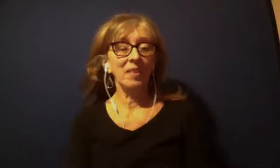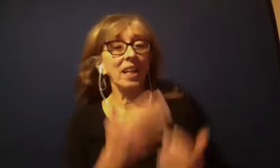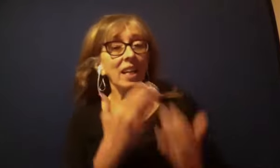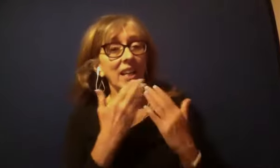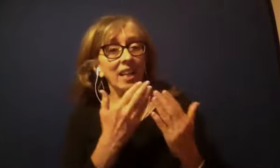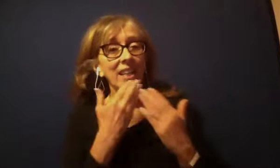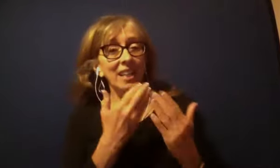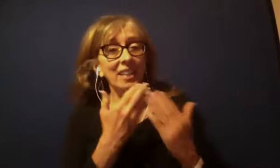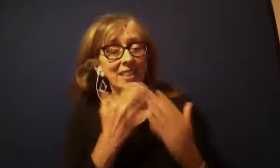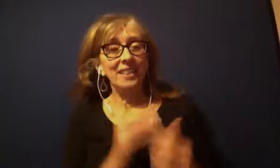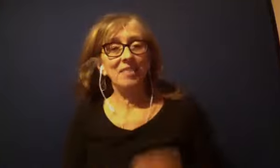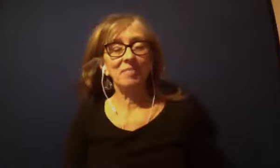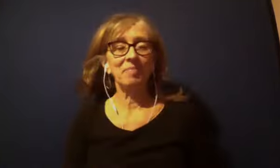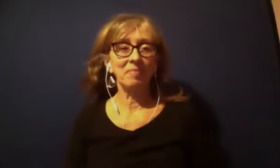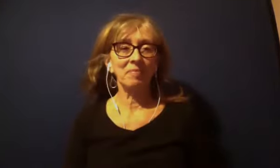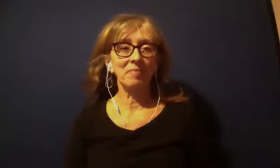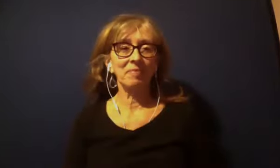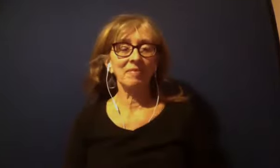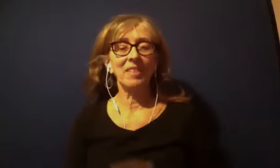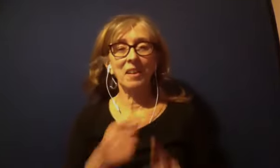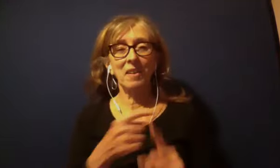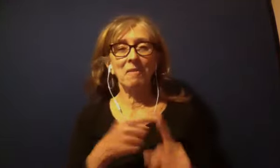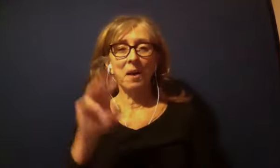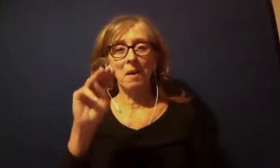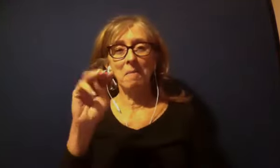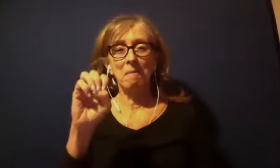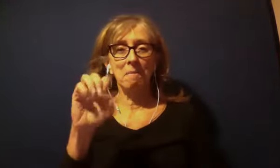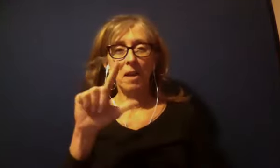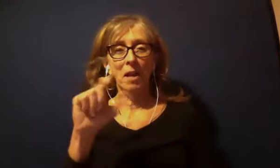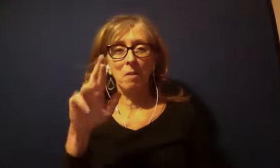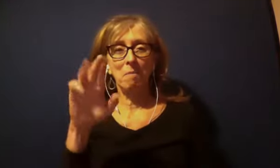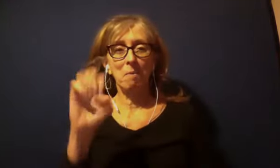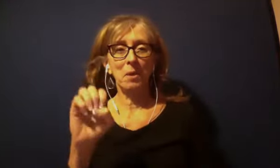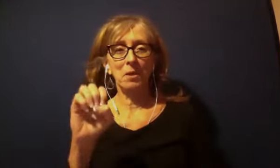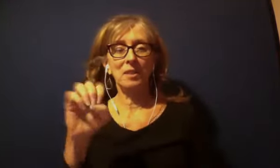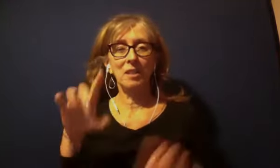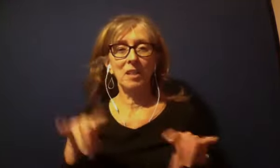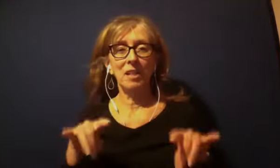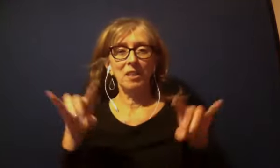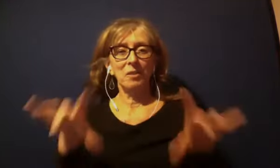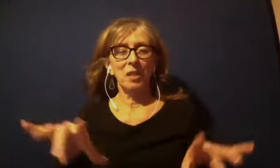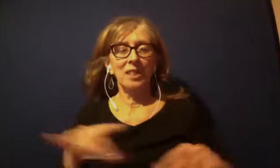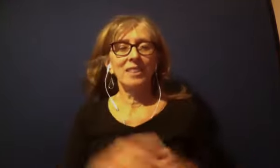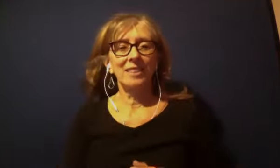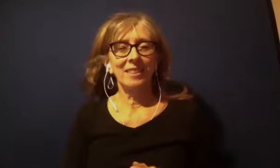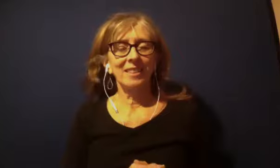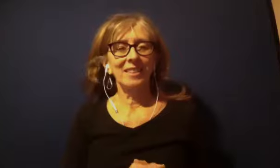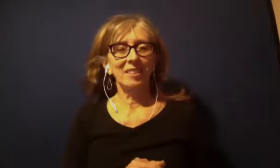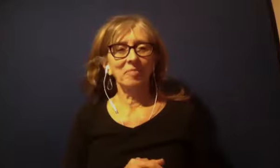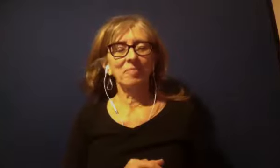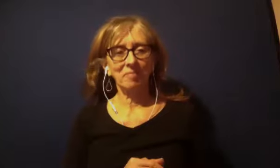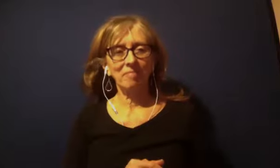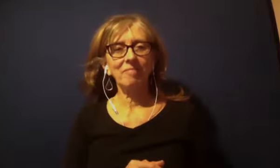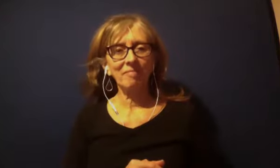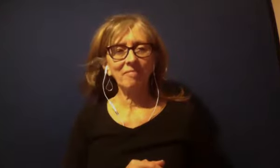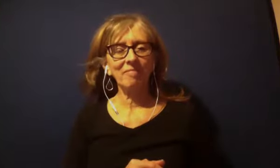Thanks, Jacyln. Thanks, Jacyln from Melbourne, Australia, for sharing on sponsorship. That's